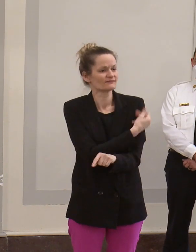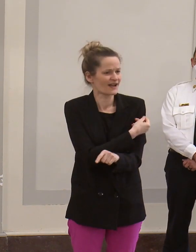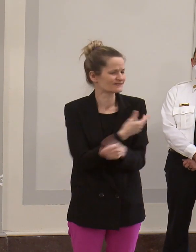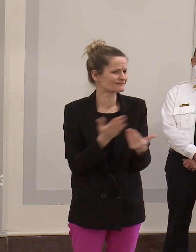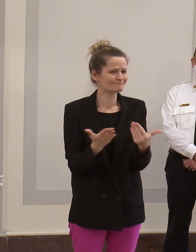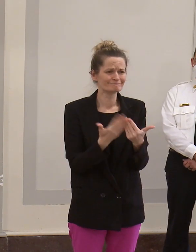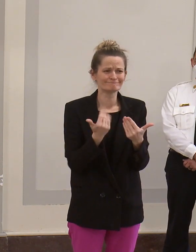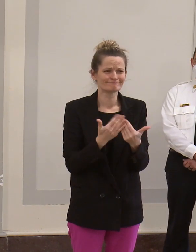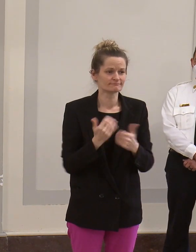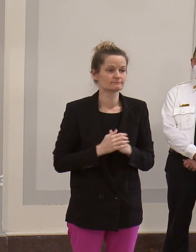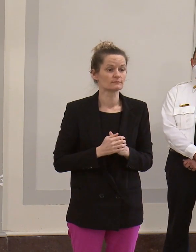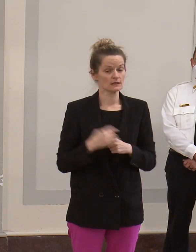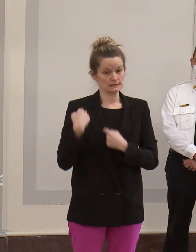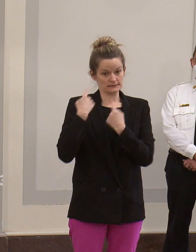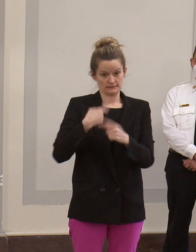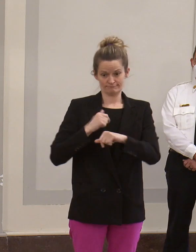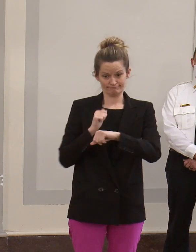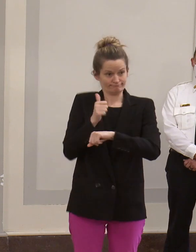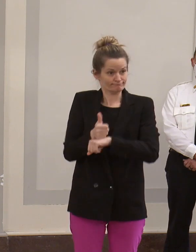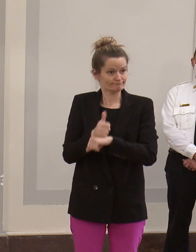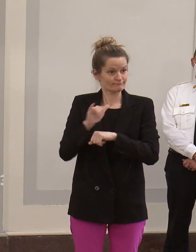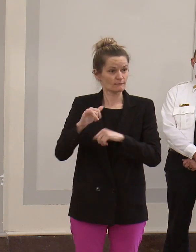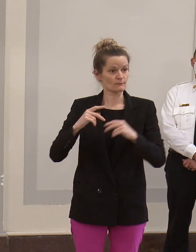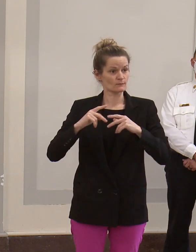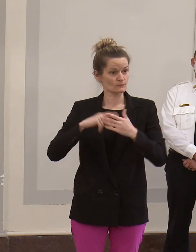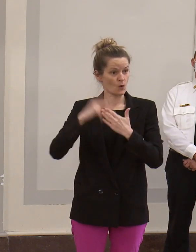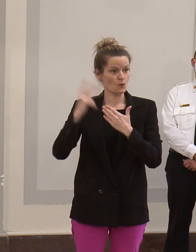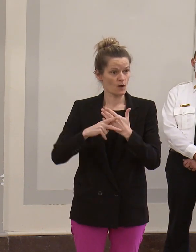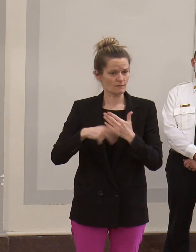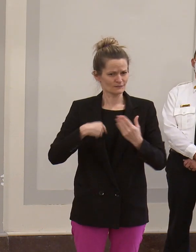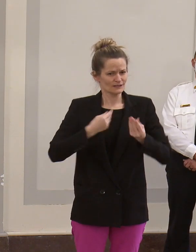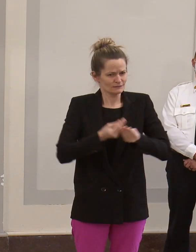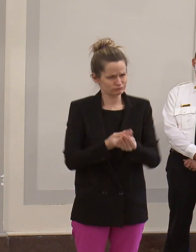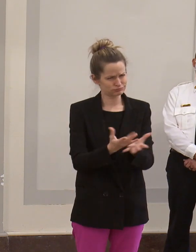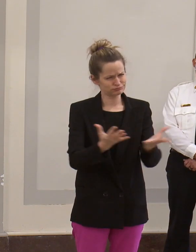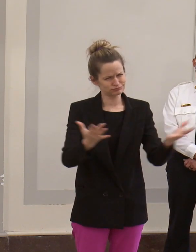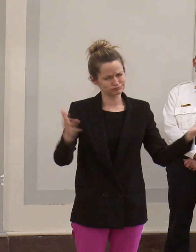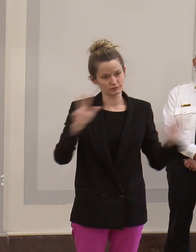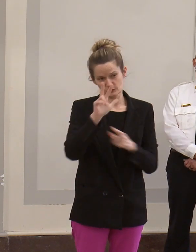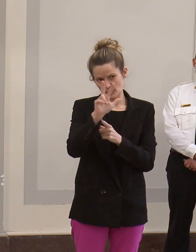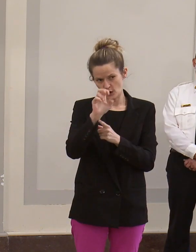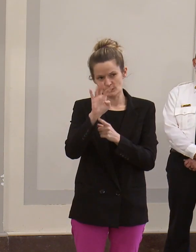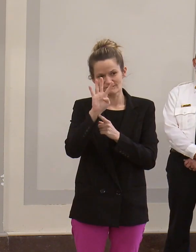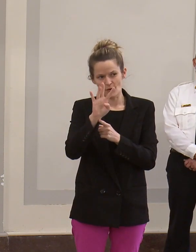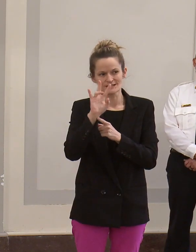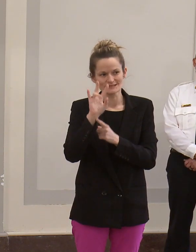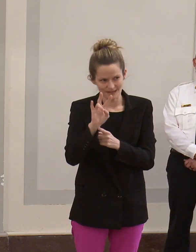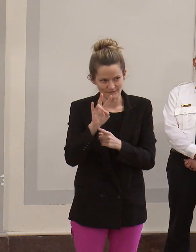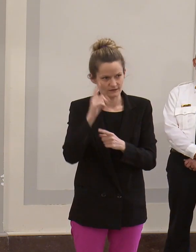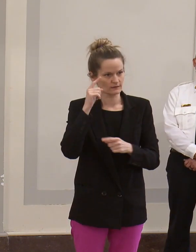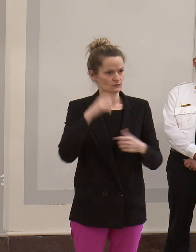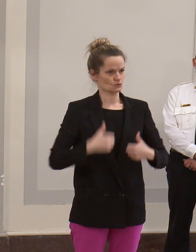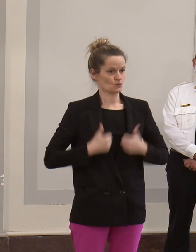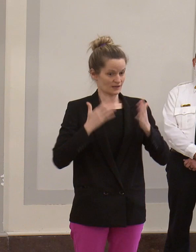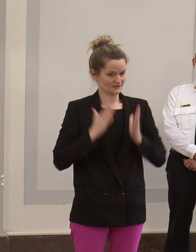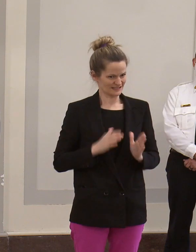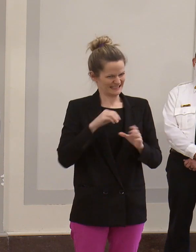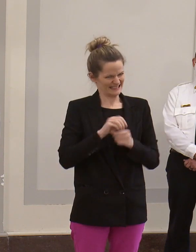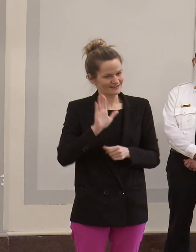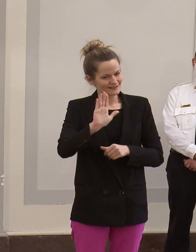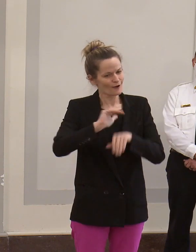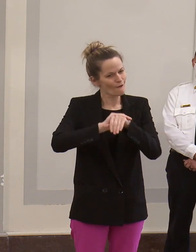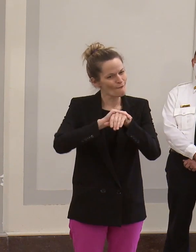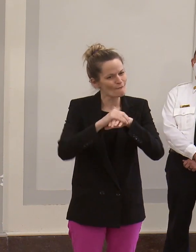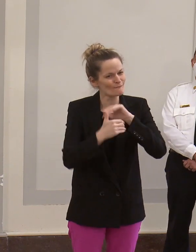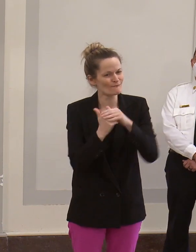we have administered 347 vaccines to residents in the comfort of their own homes, in support of